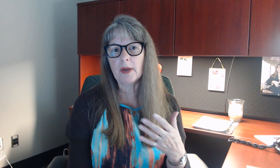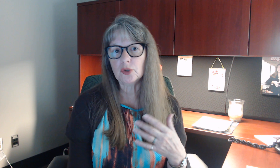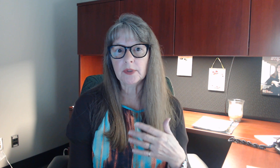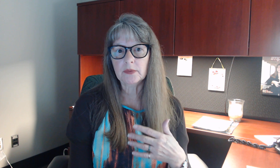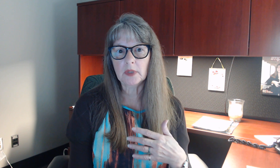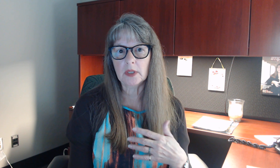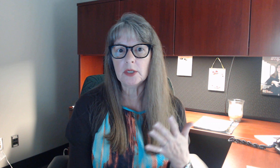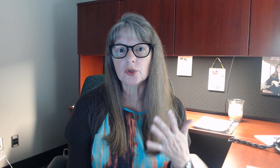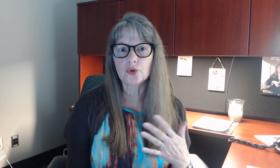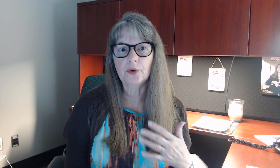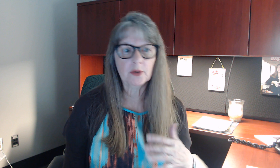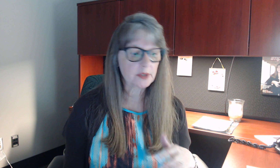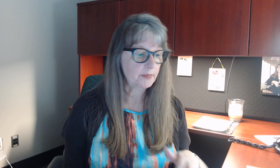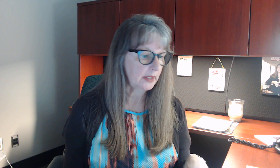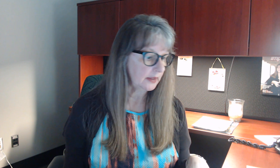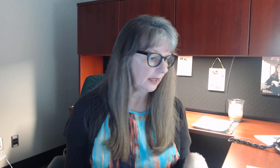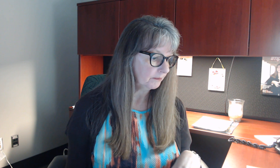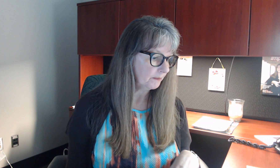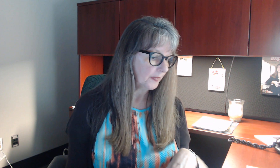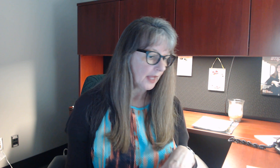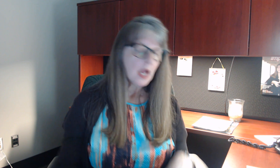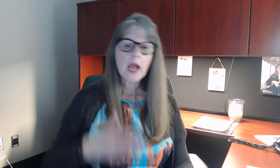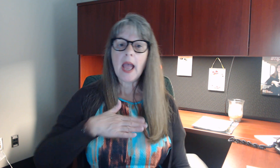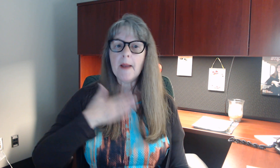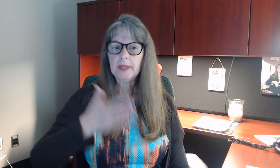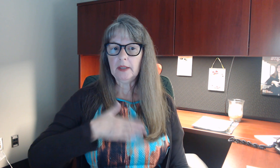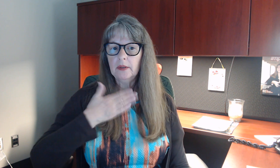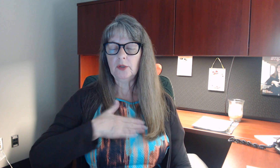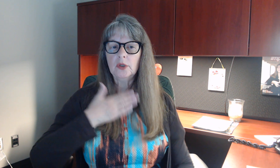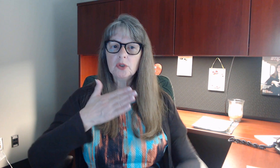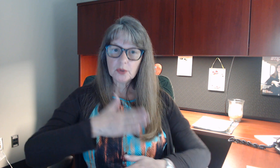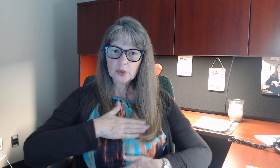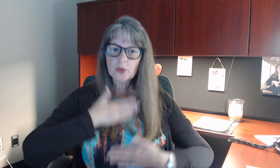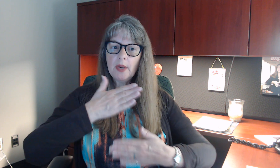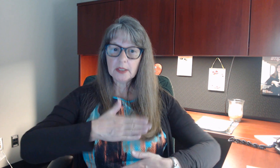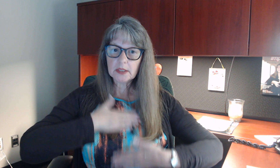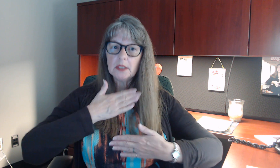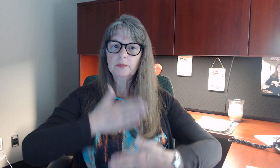your knee surgery or something like that. Happy, and you can do it two-handed.